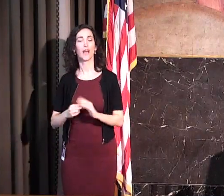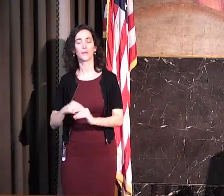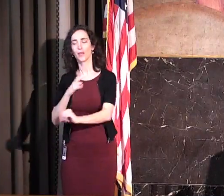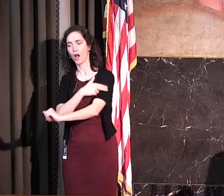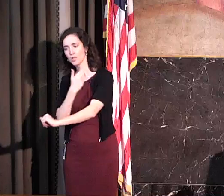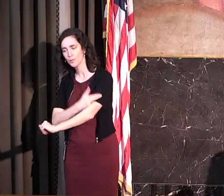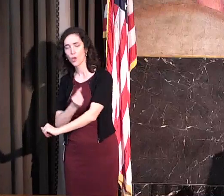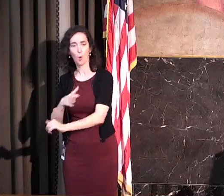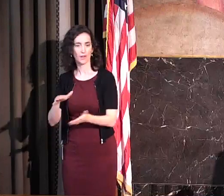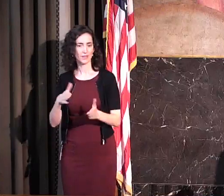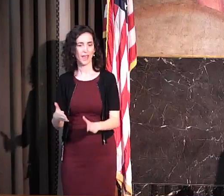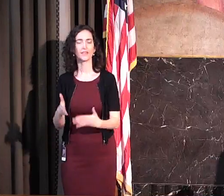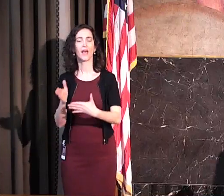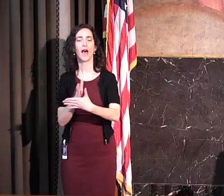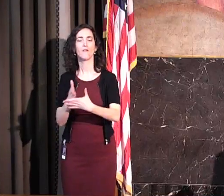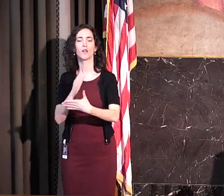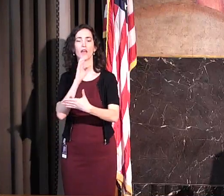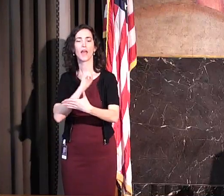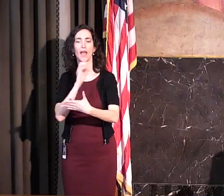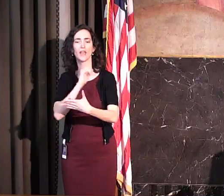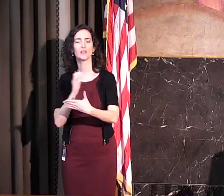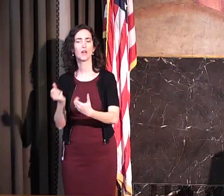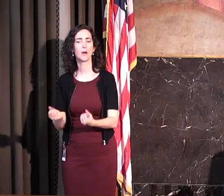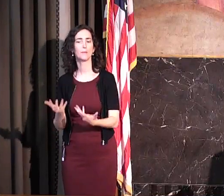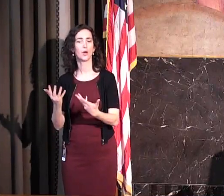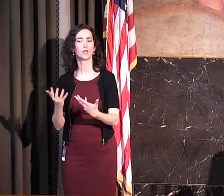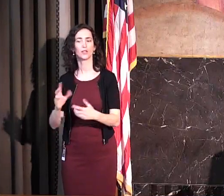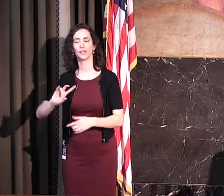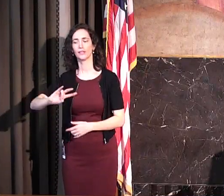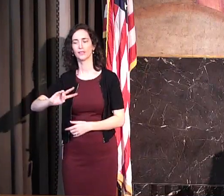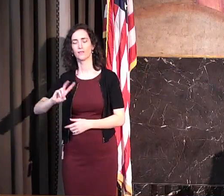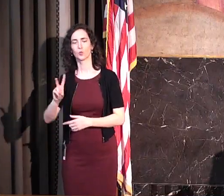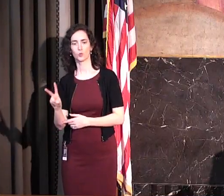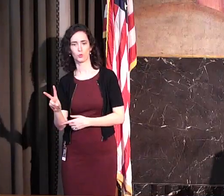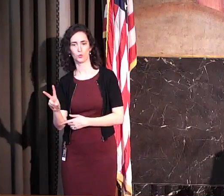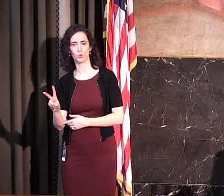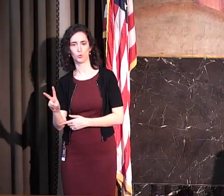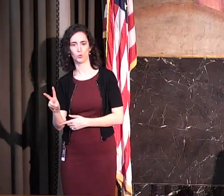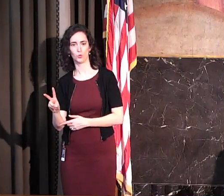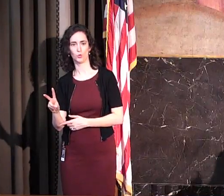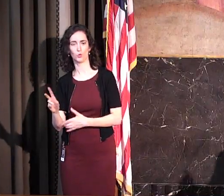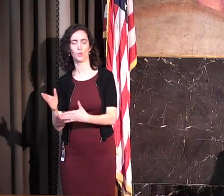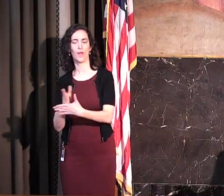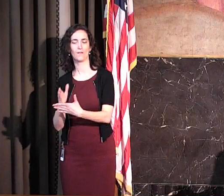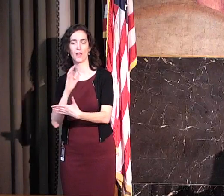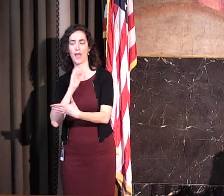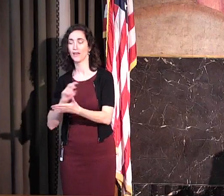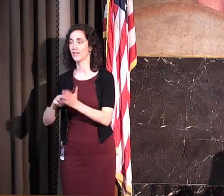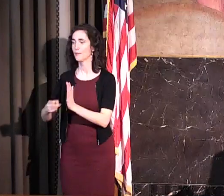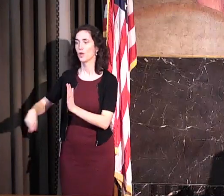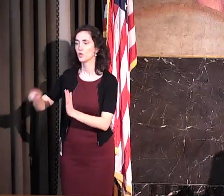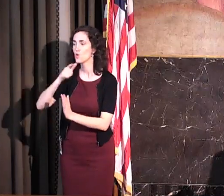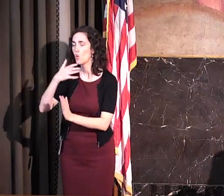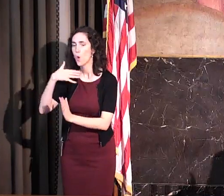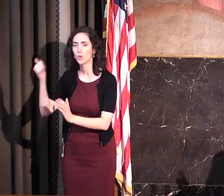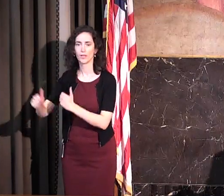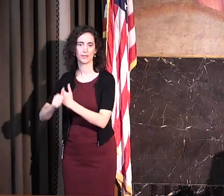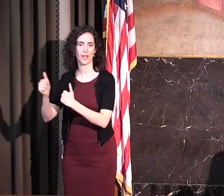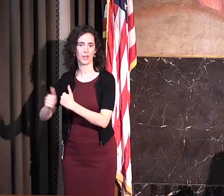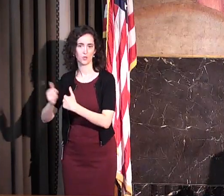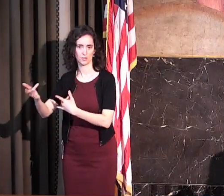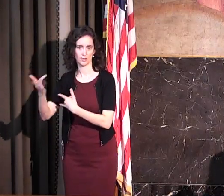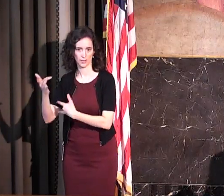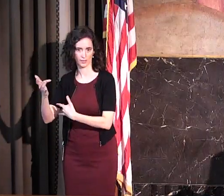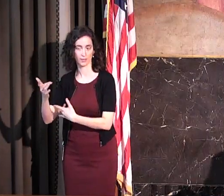death, the median age of those individuals is 72. And that speaks to their risk from COVID and how we